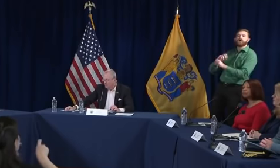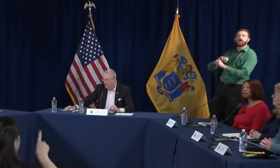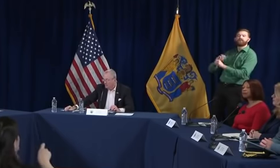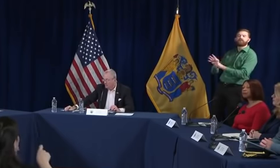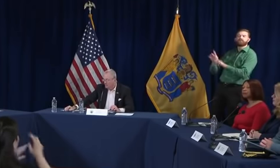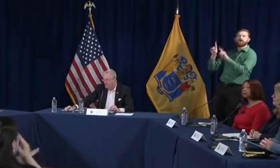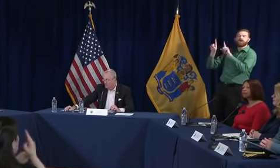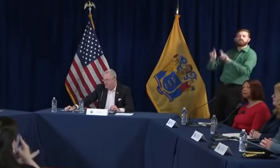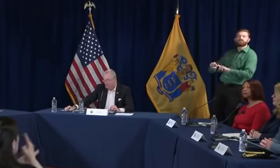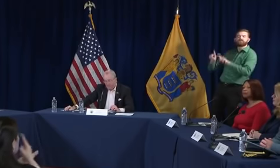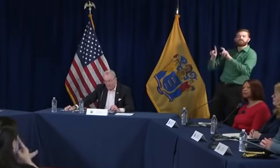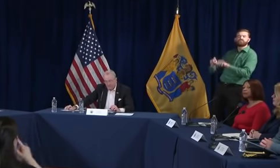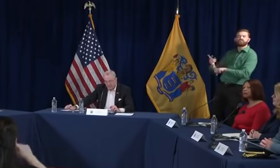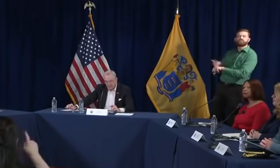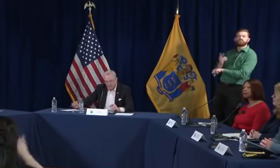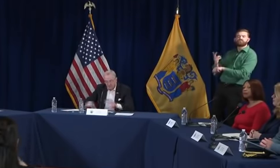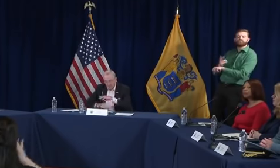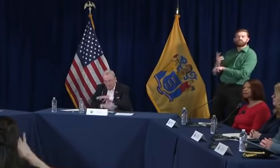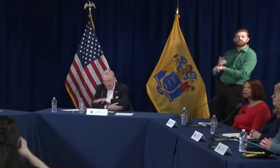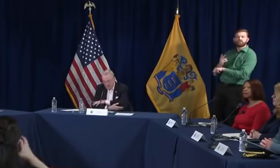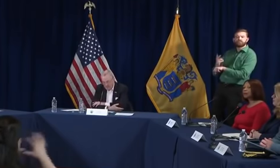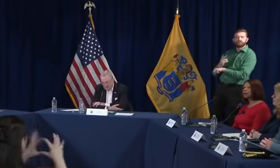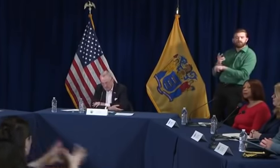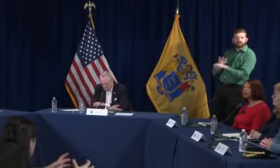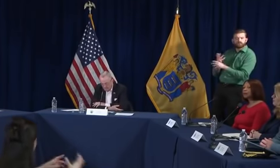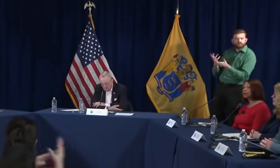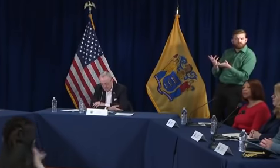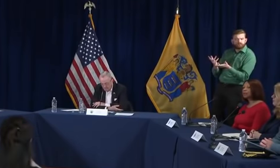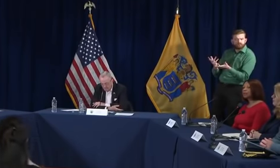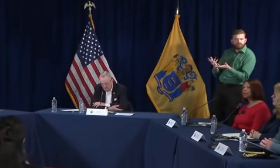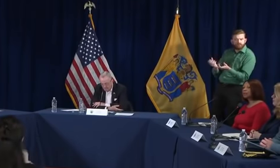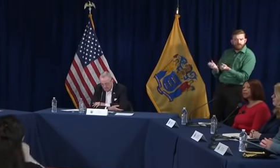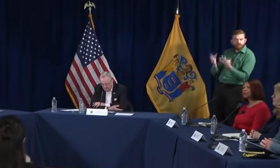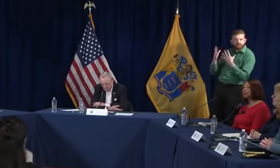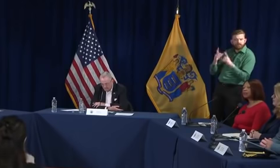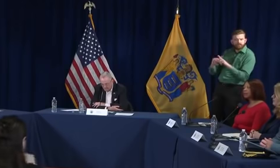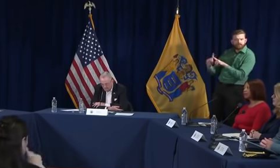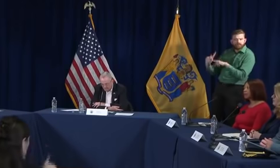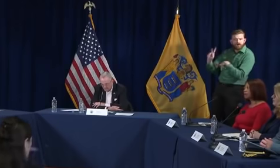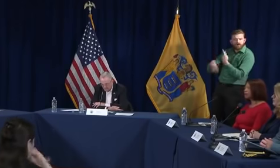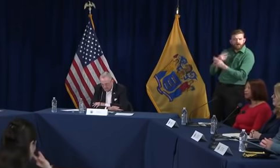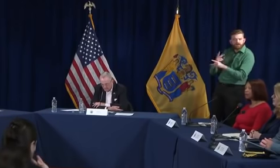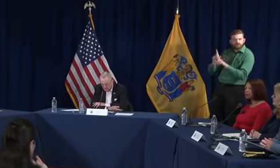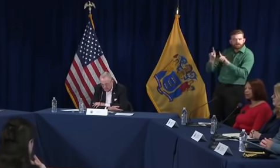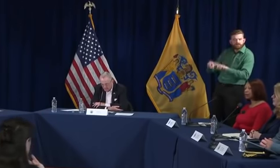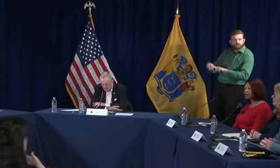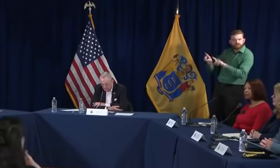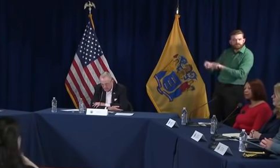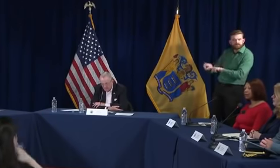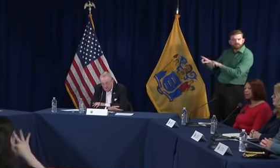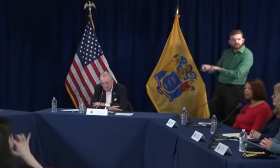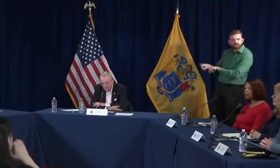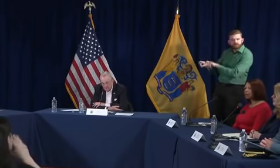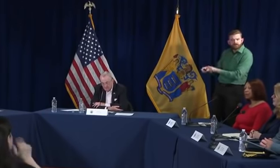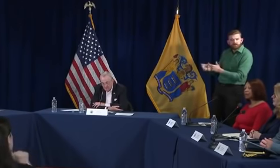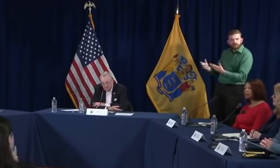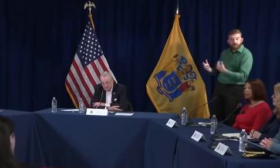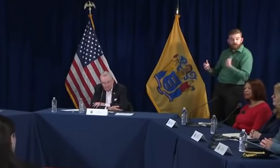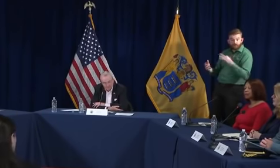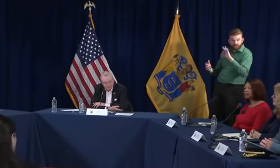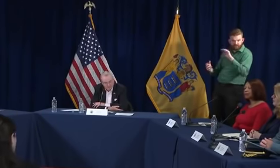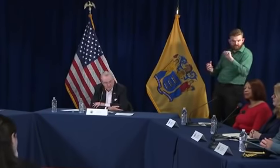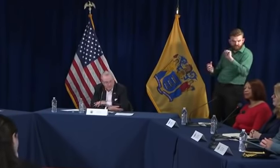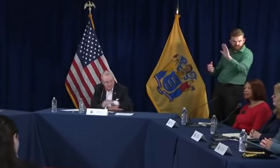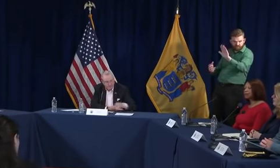different medical groups and organizations are adding them almost every day now. You've got FEMA coming in with their tests. You've got